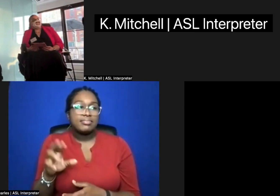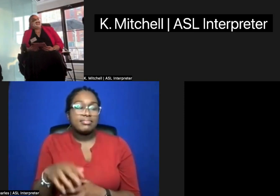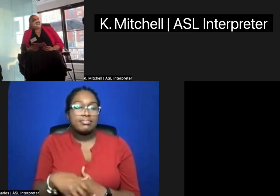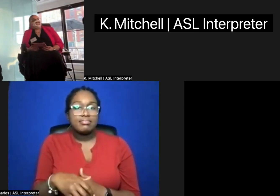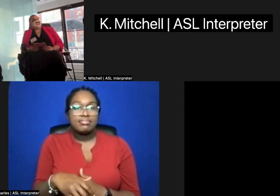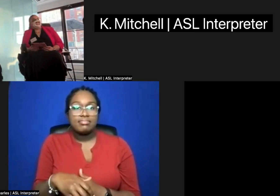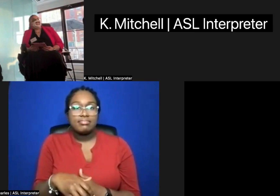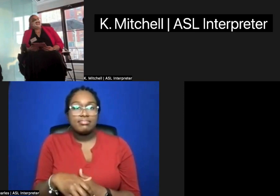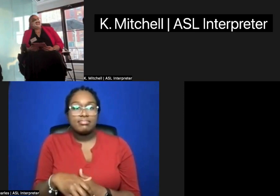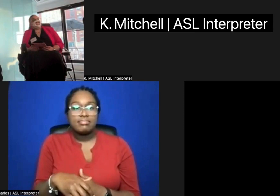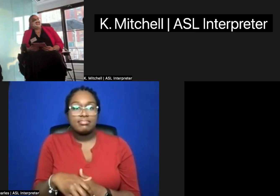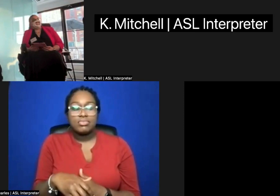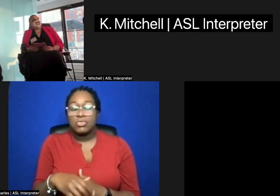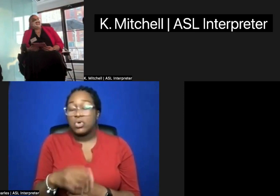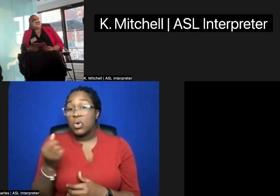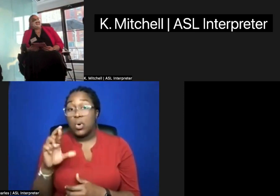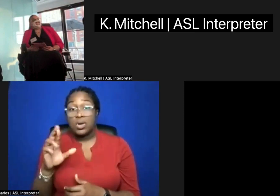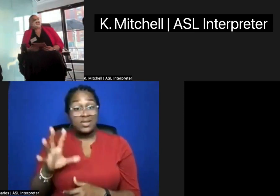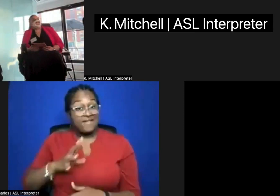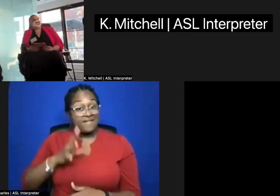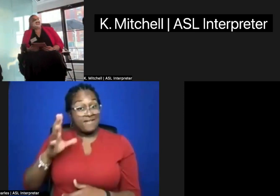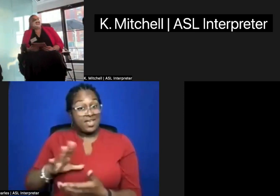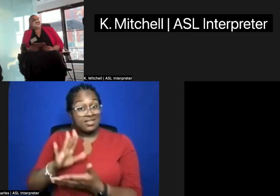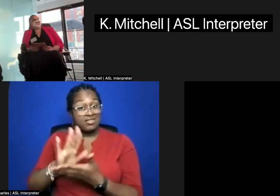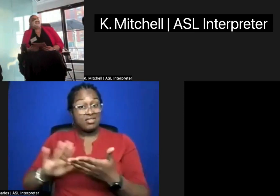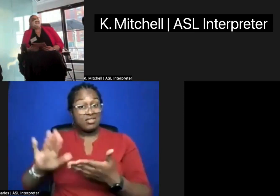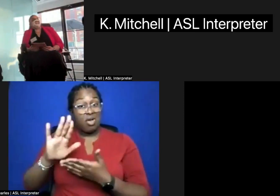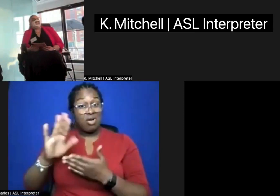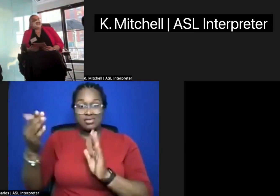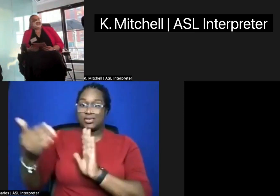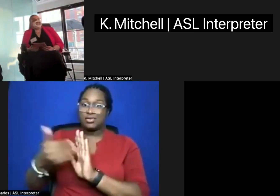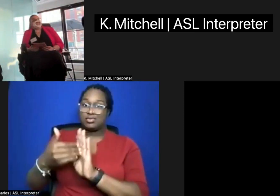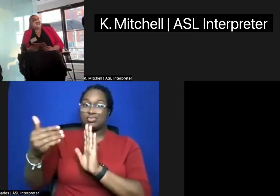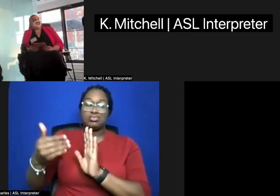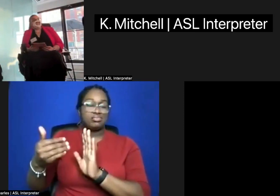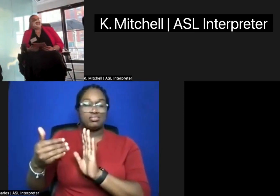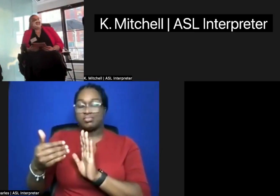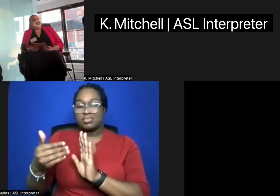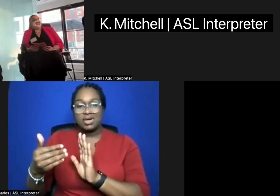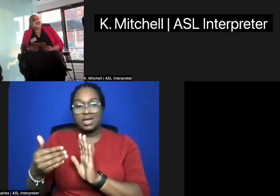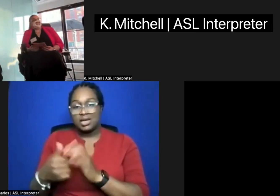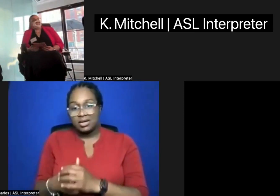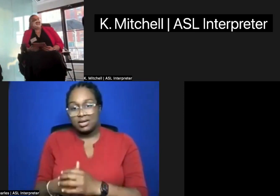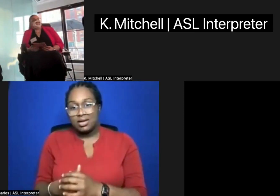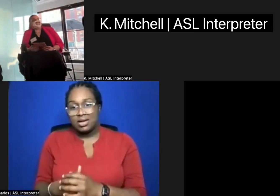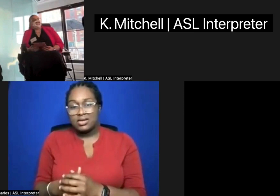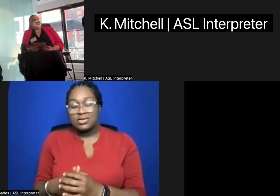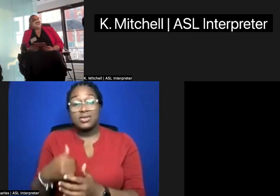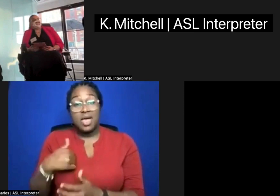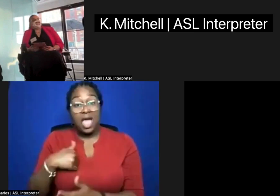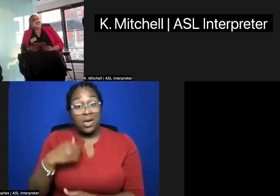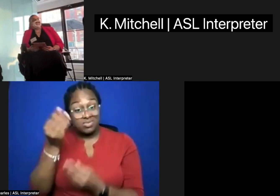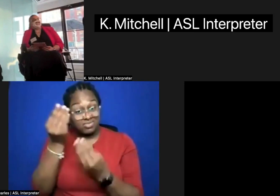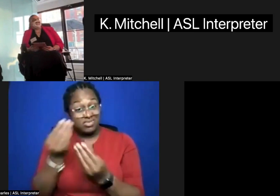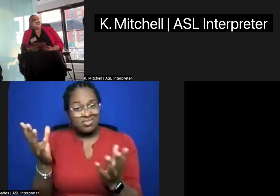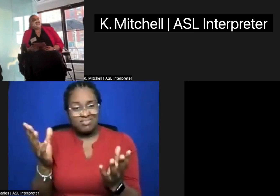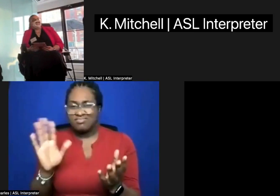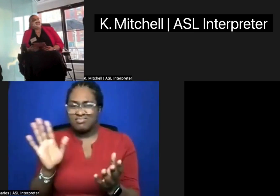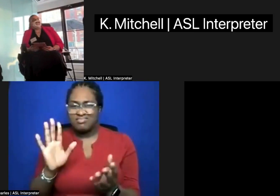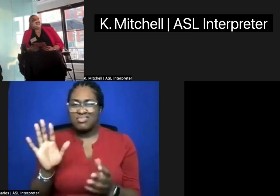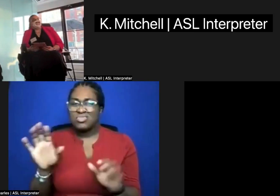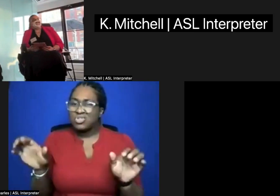a prestigious college that they were going against. So, and I would tell them, no, you should do it